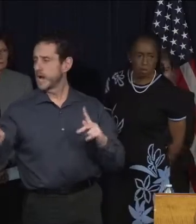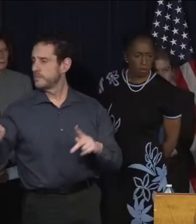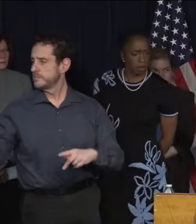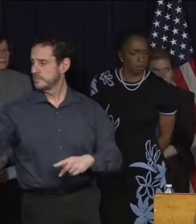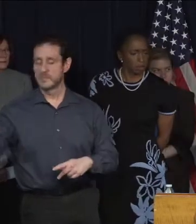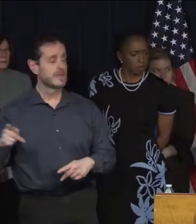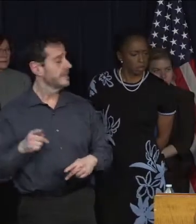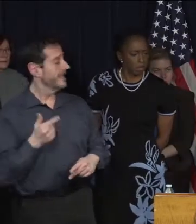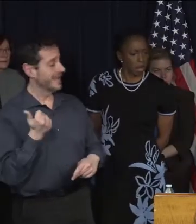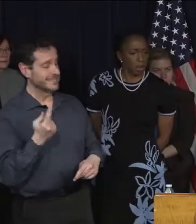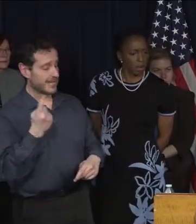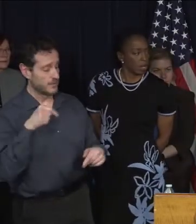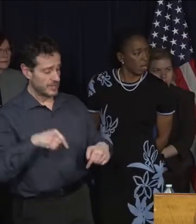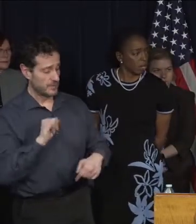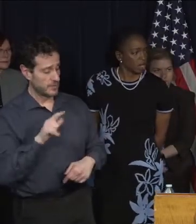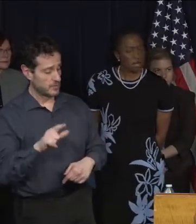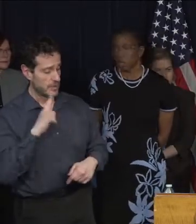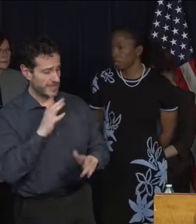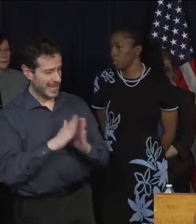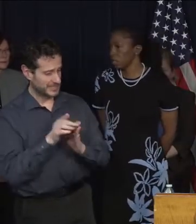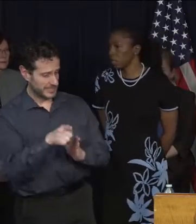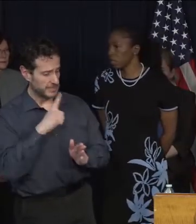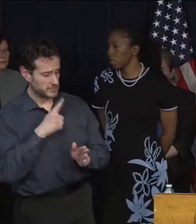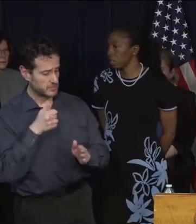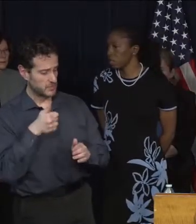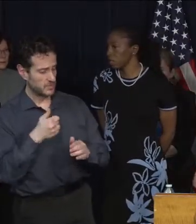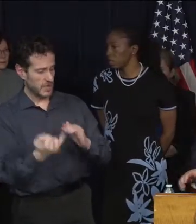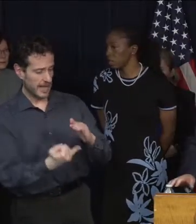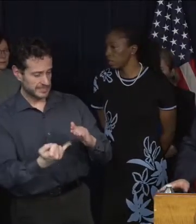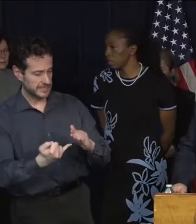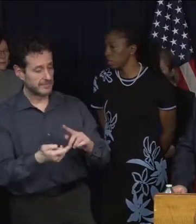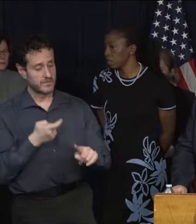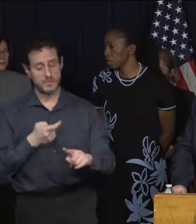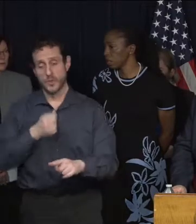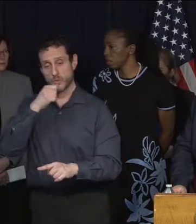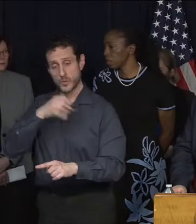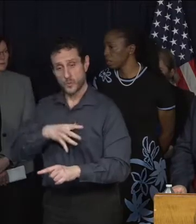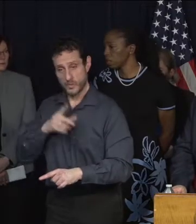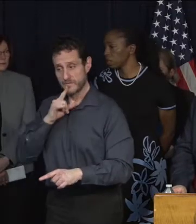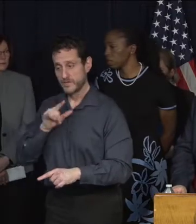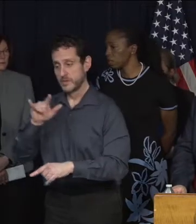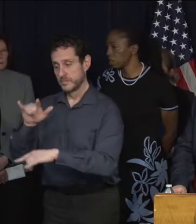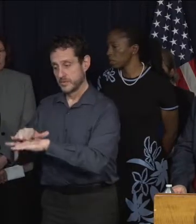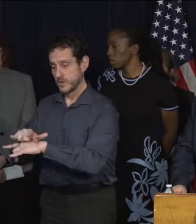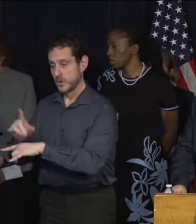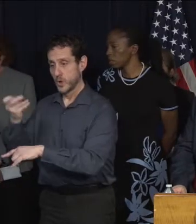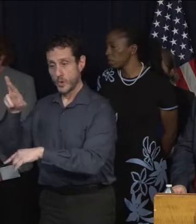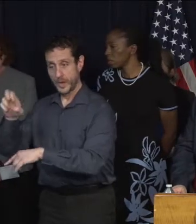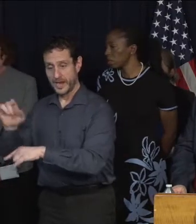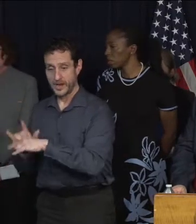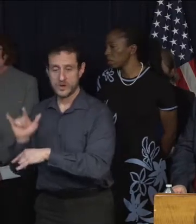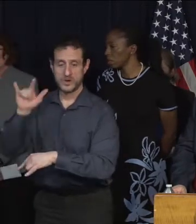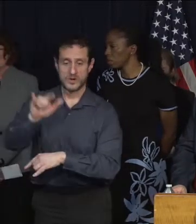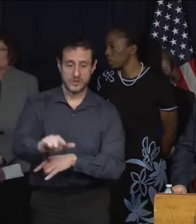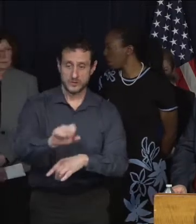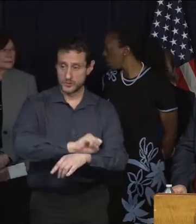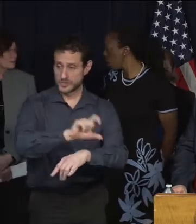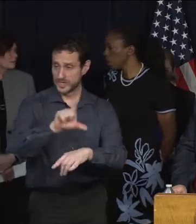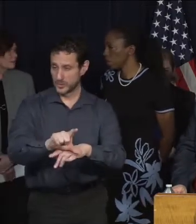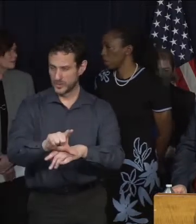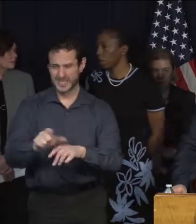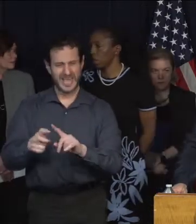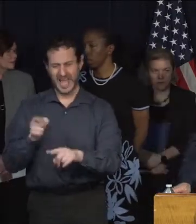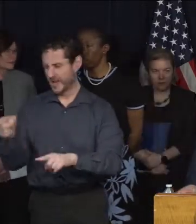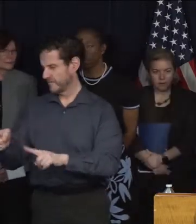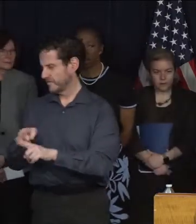self-isolate? Is anyone in Illinois being asked to self-isolate in connection with the woman who traveled from O'Hare to St. Louis? And do you know how she got from O'Hare